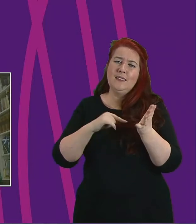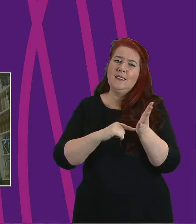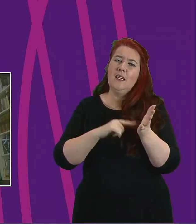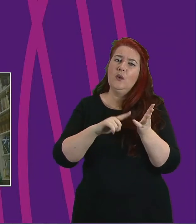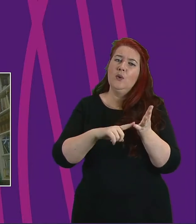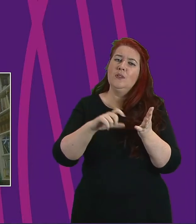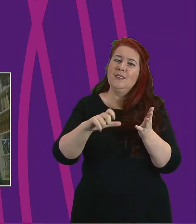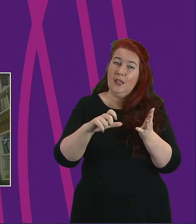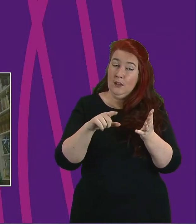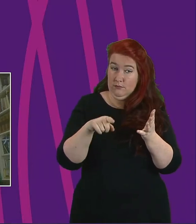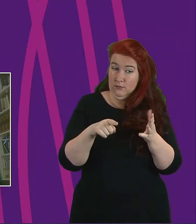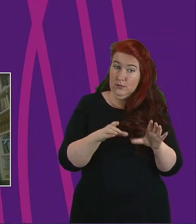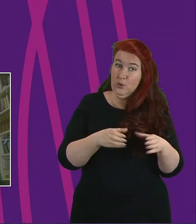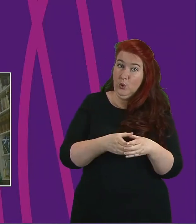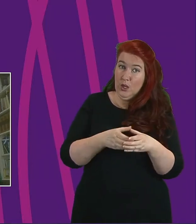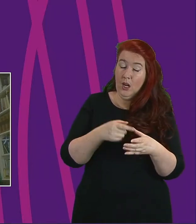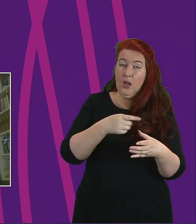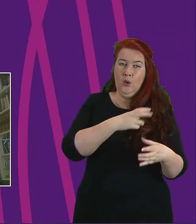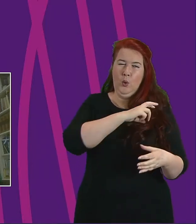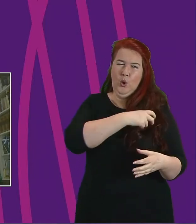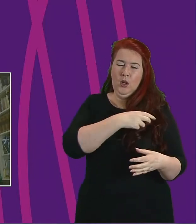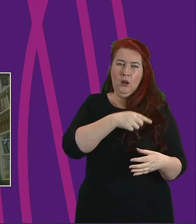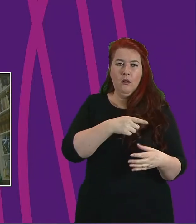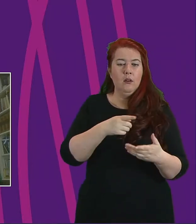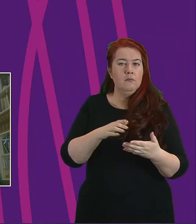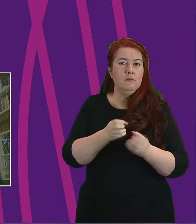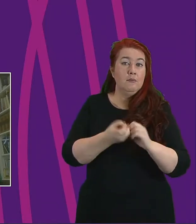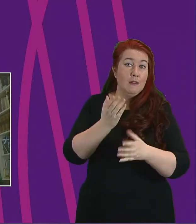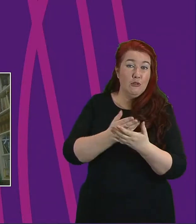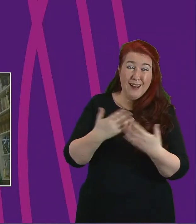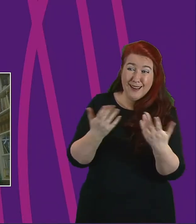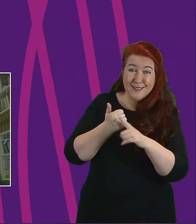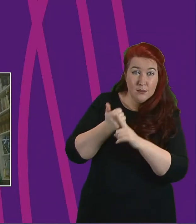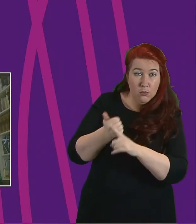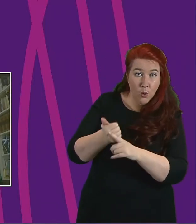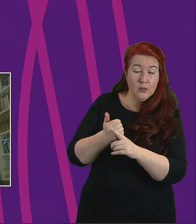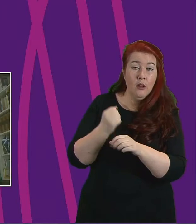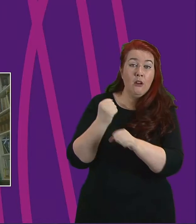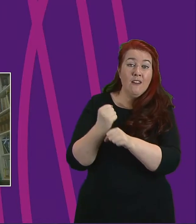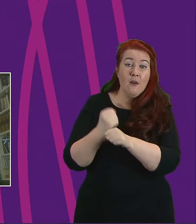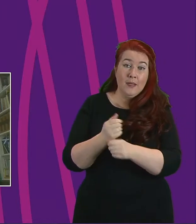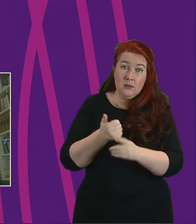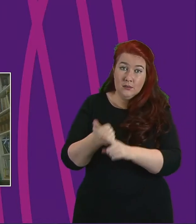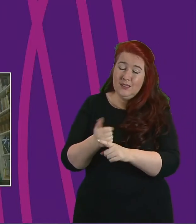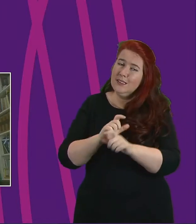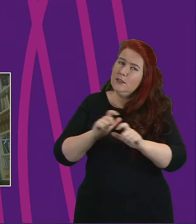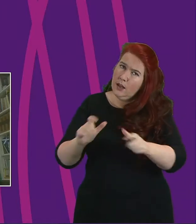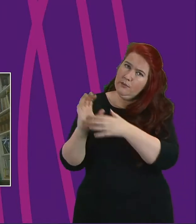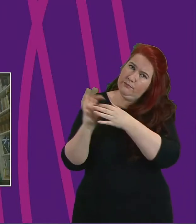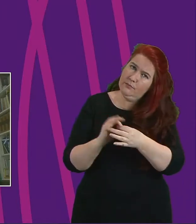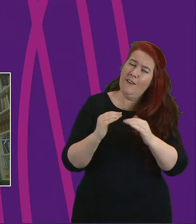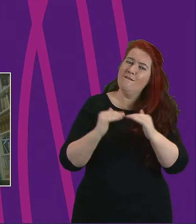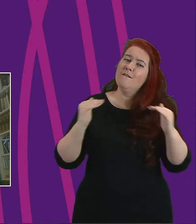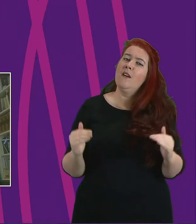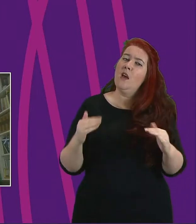ensuring that any support that the government does provide underpins the fair work agenda?